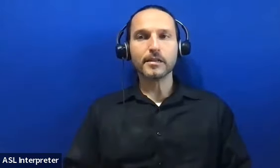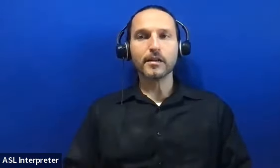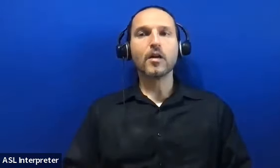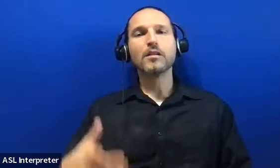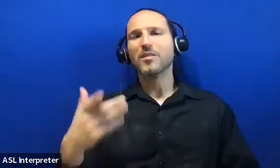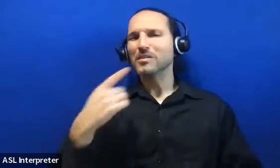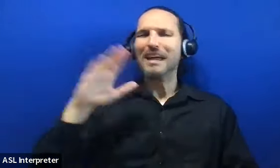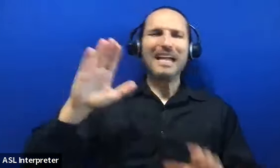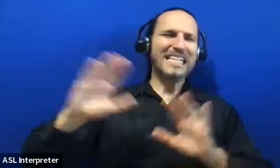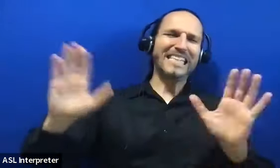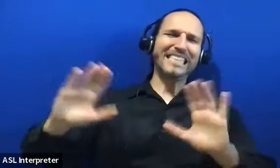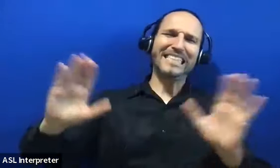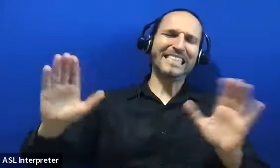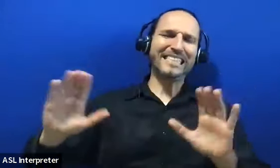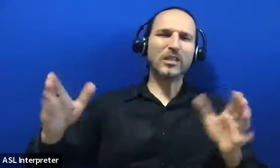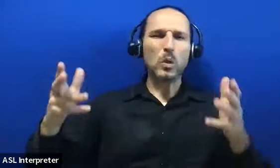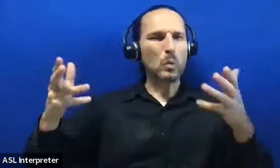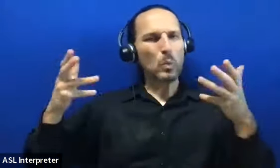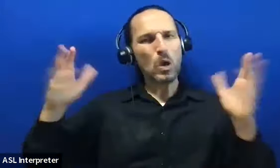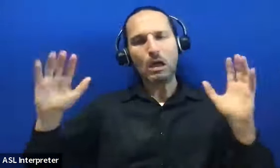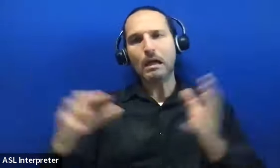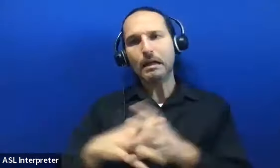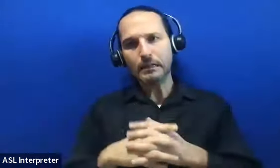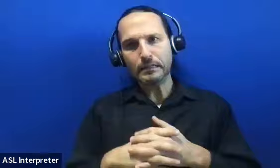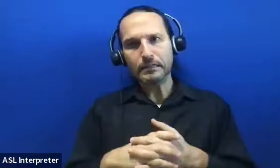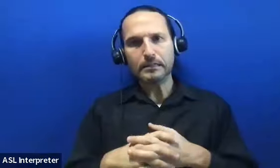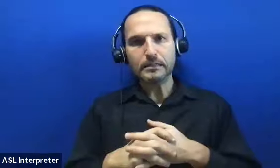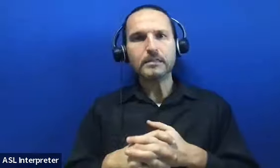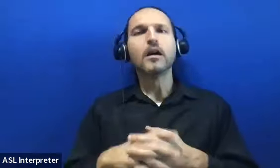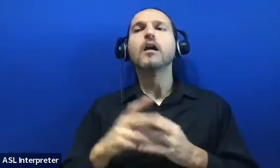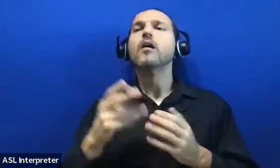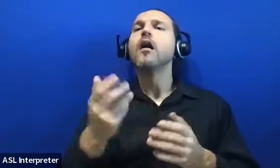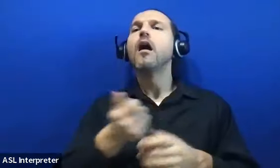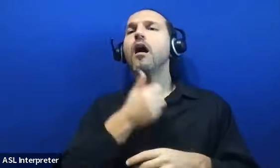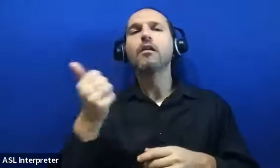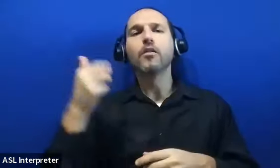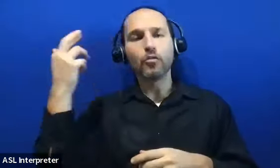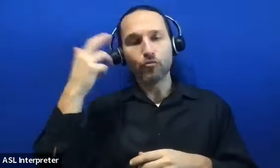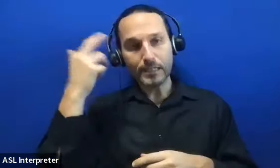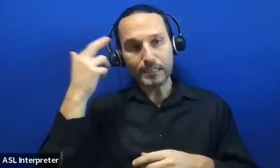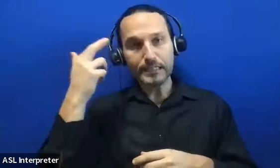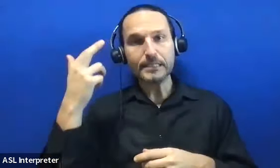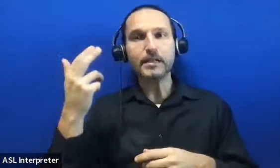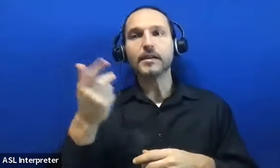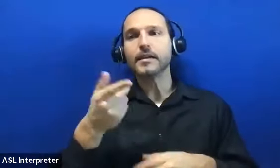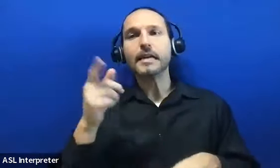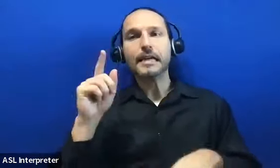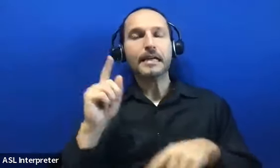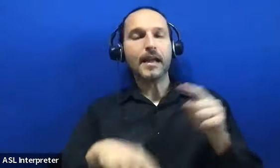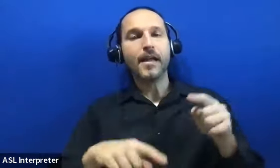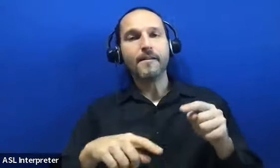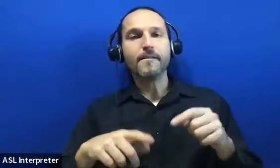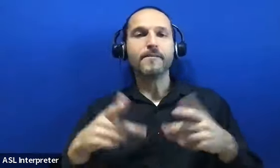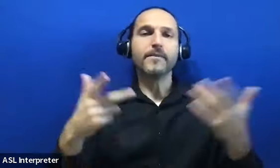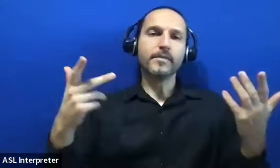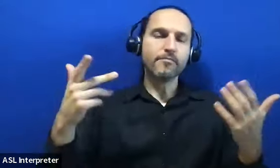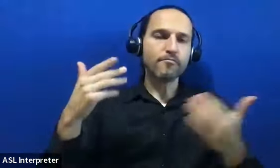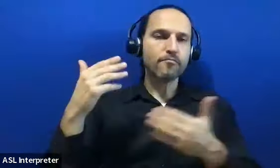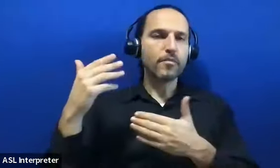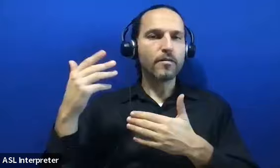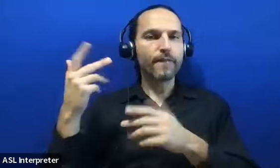say no, right? There may be factors related to, you know, their ability to process visual